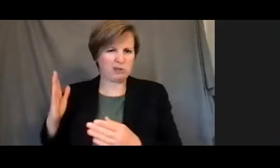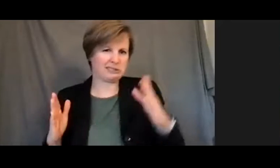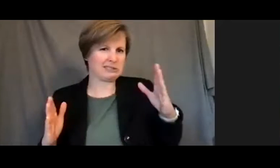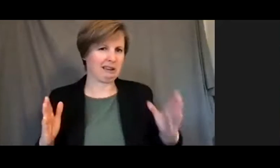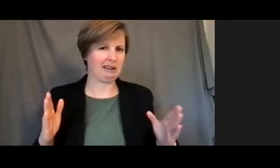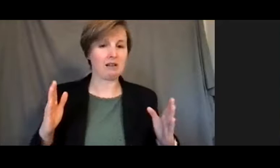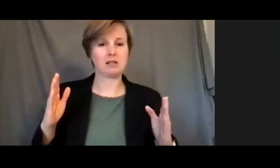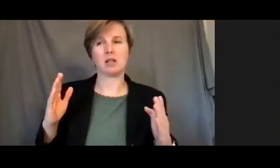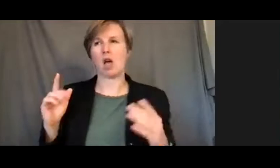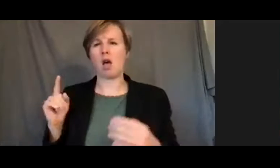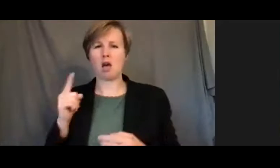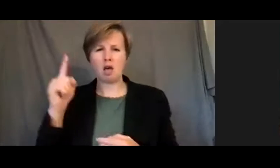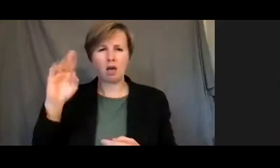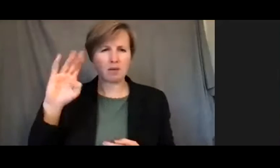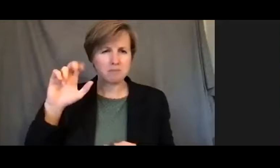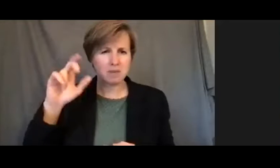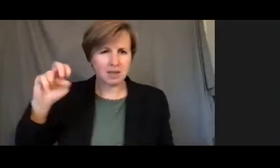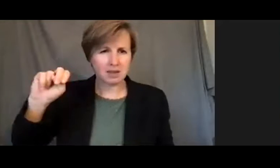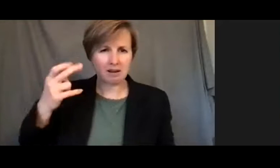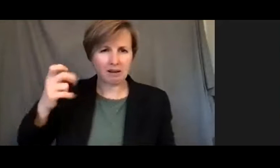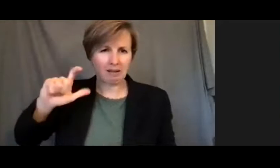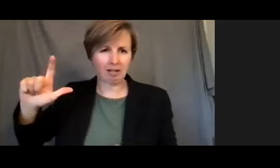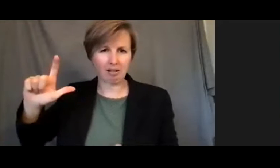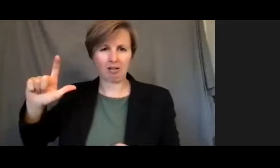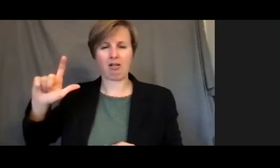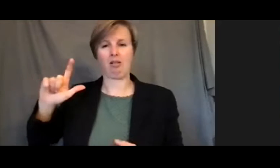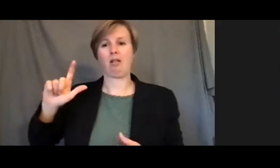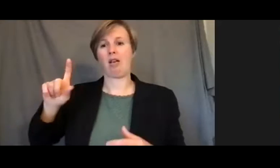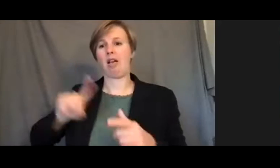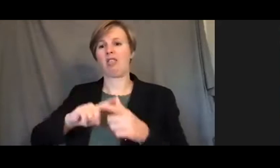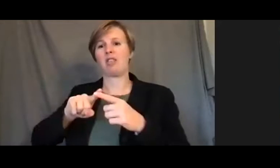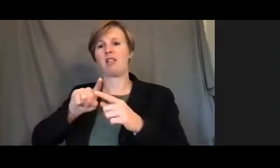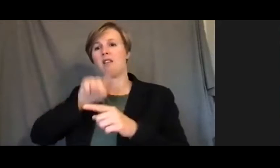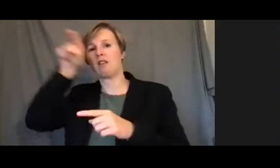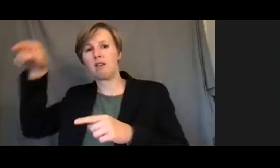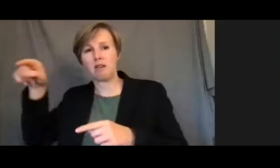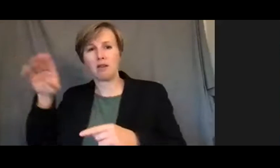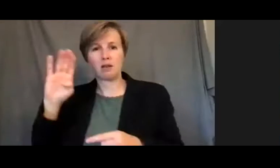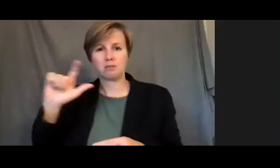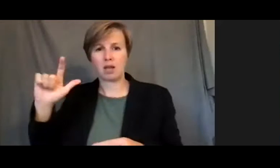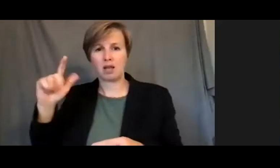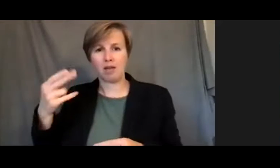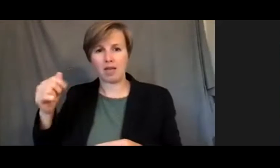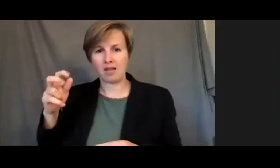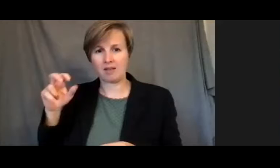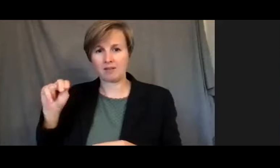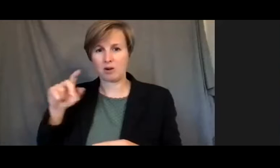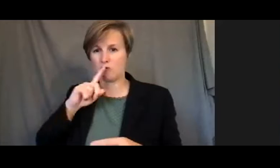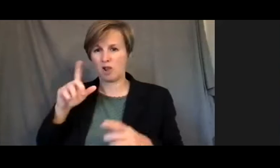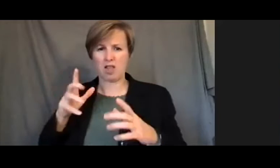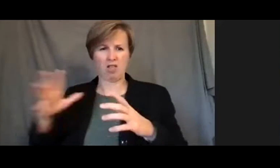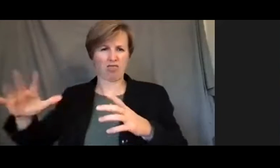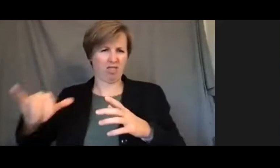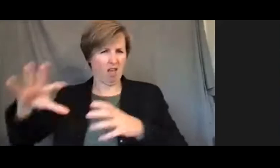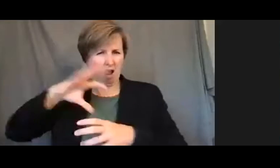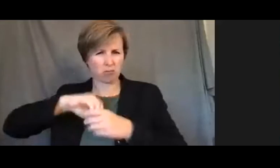to Beacon Hill area up there, and then over to Bellhaven, and it really encompasses